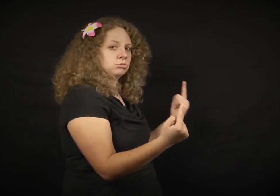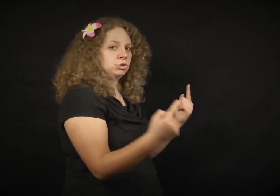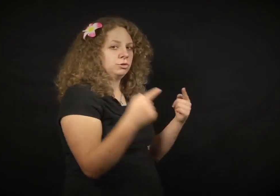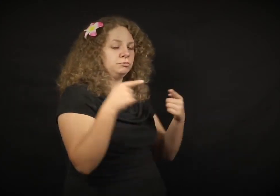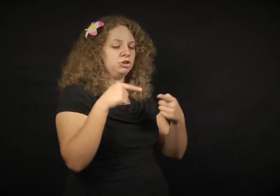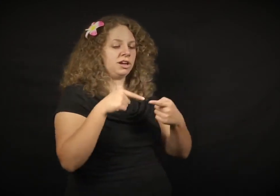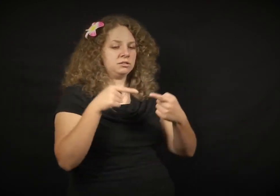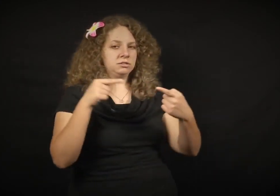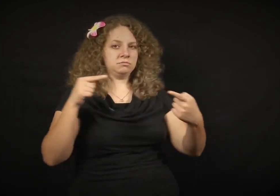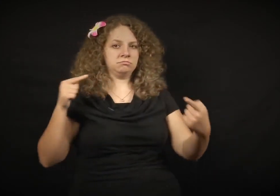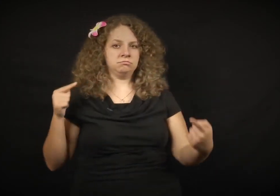to object,